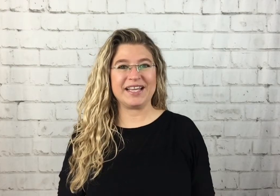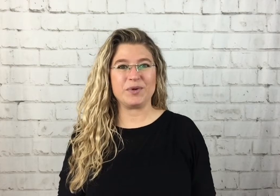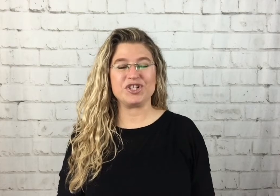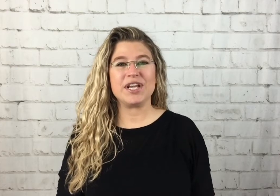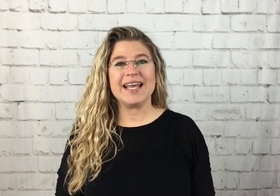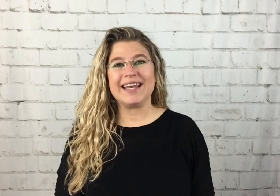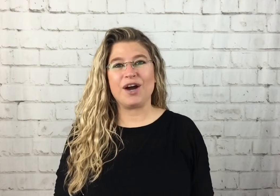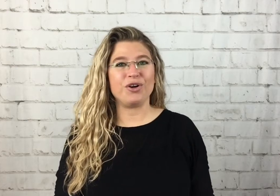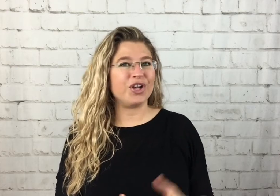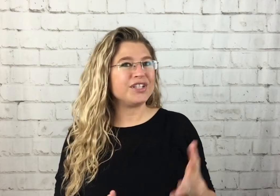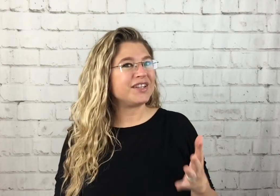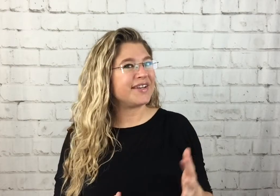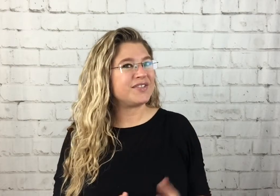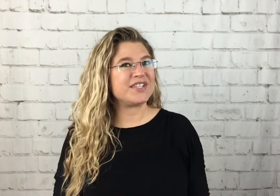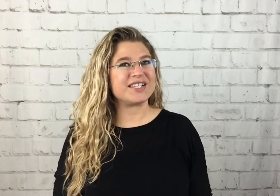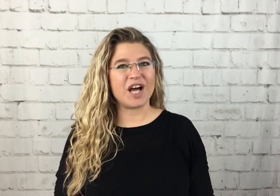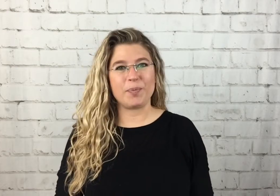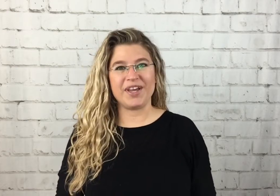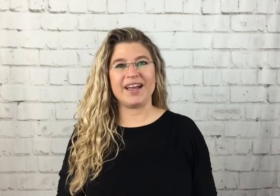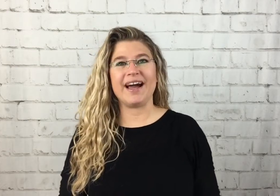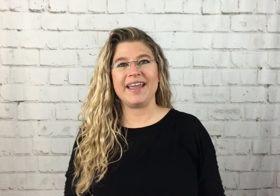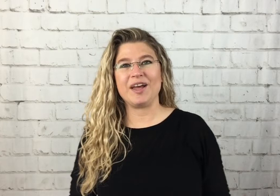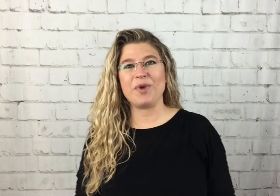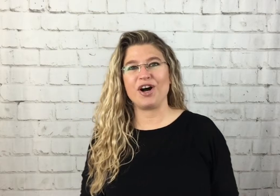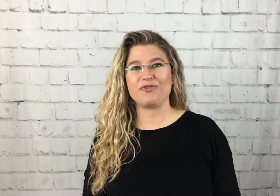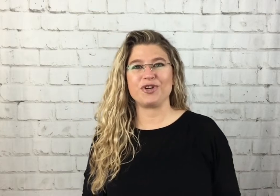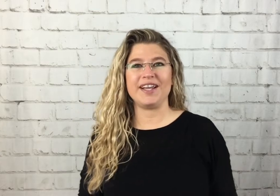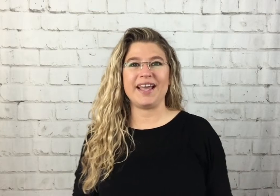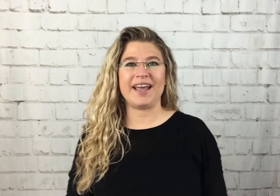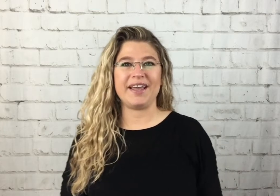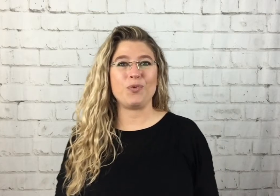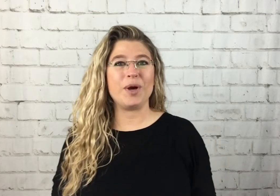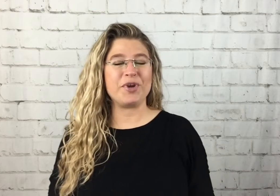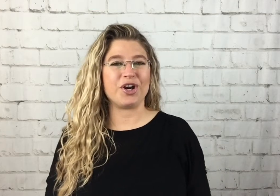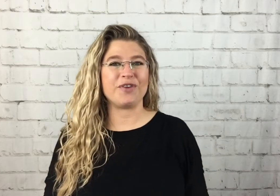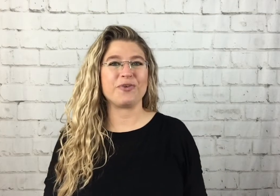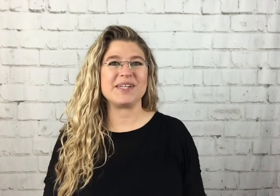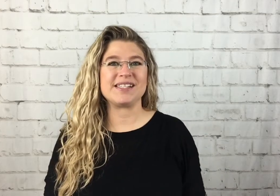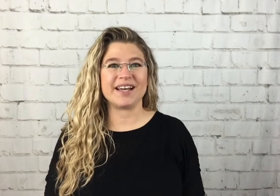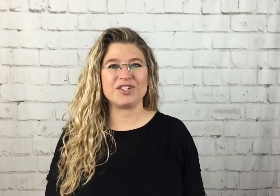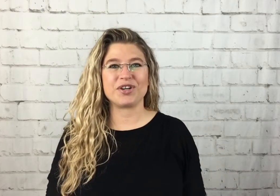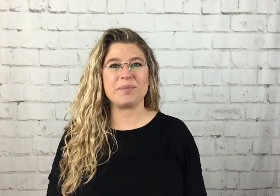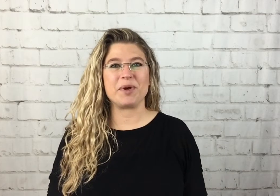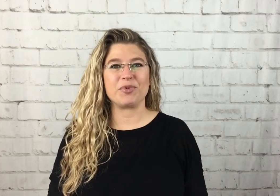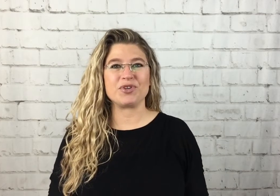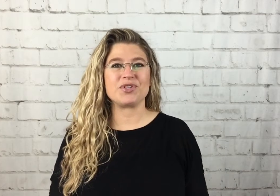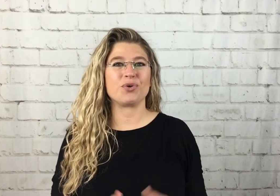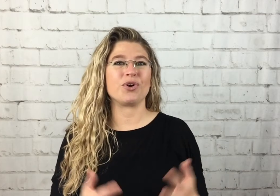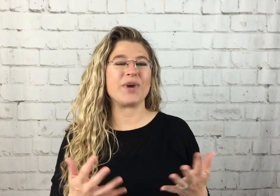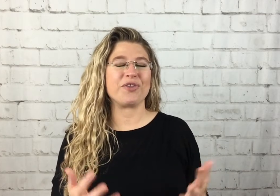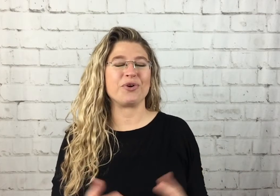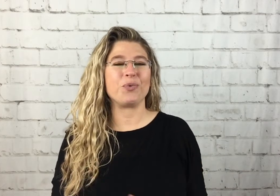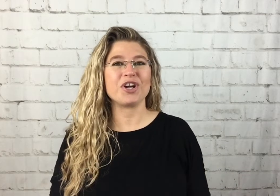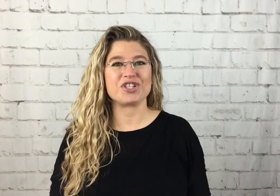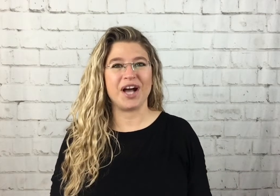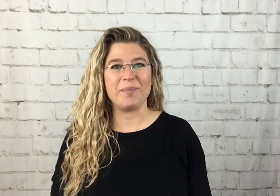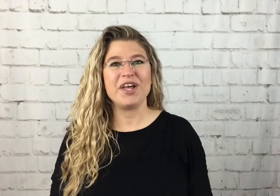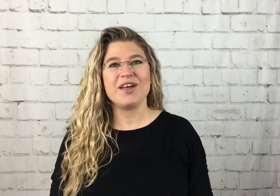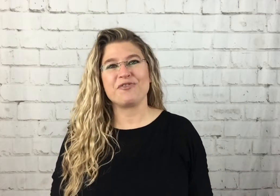language. Now, along the lines of this topic, I am offering a webinar for my Sign Tribe members, or rather a workshop for my